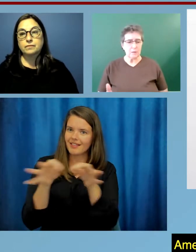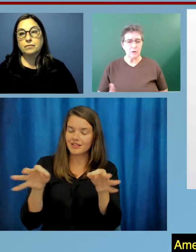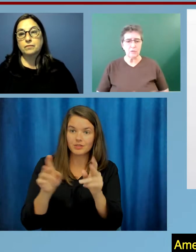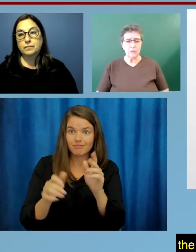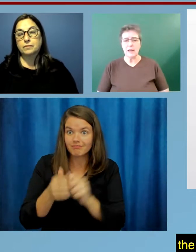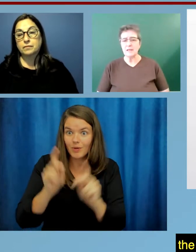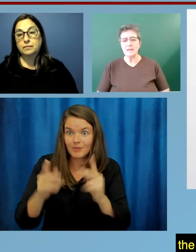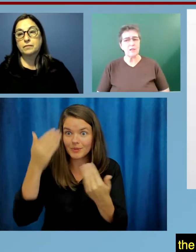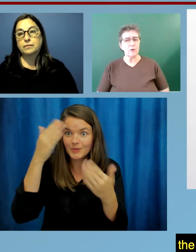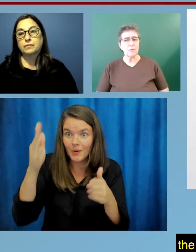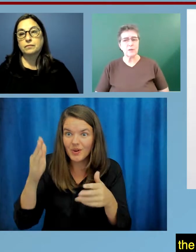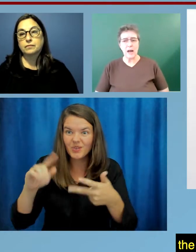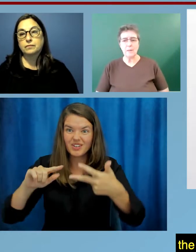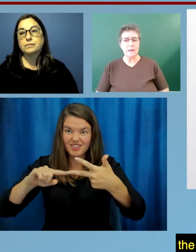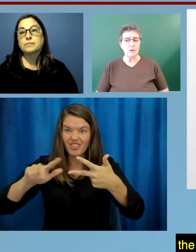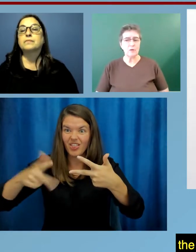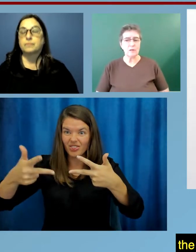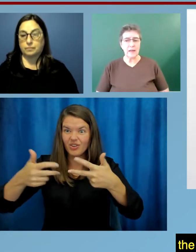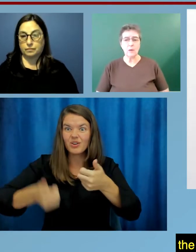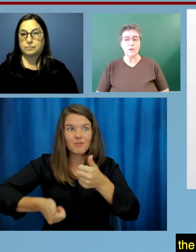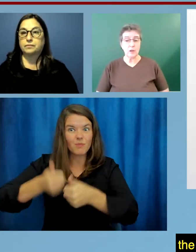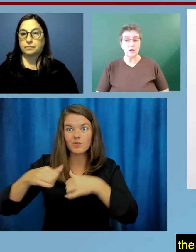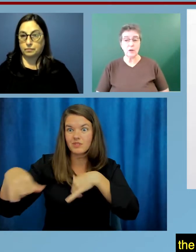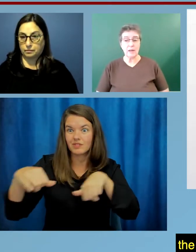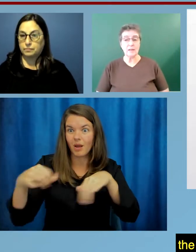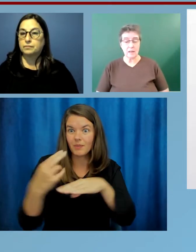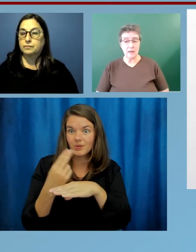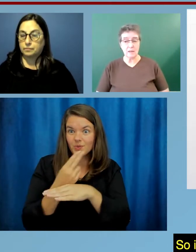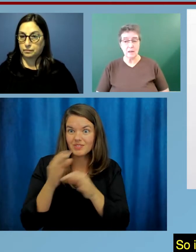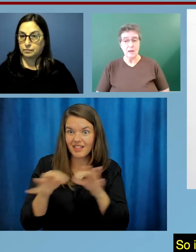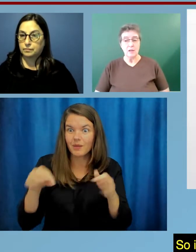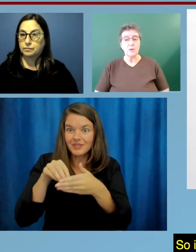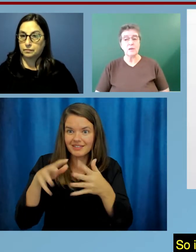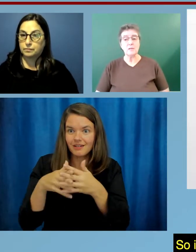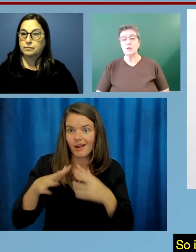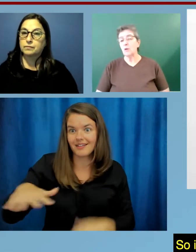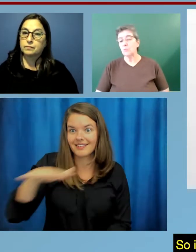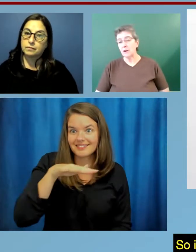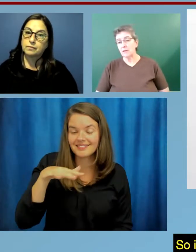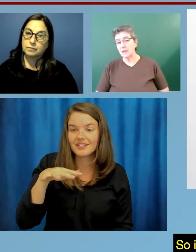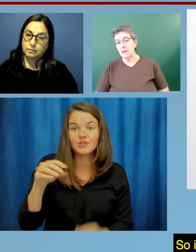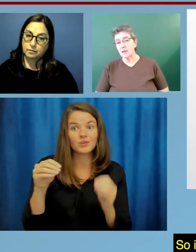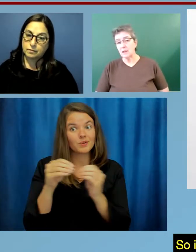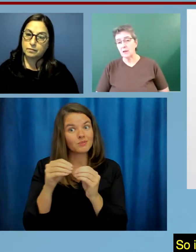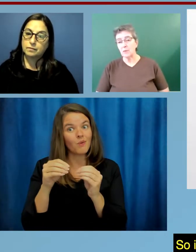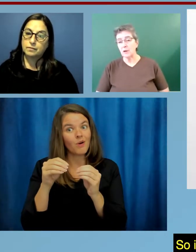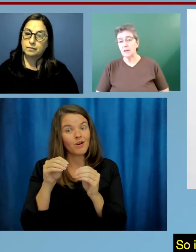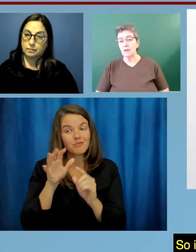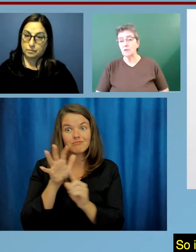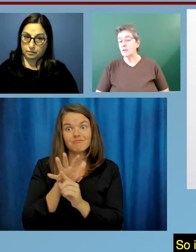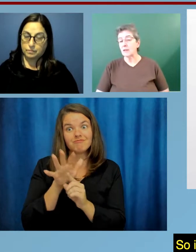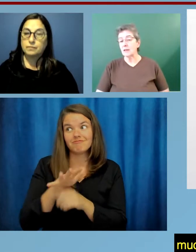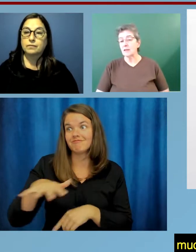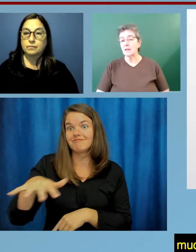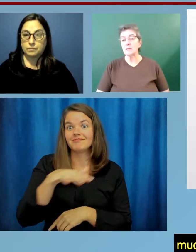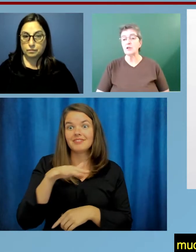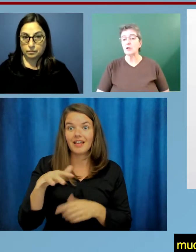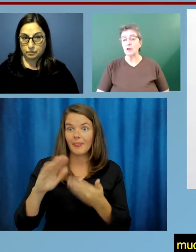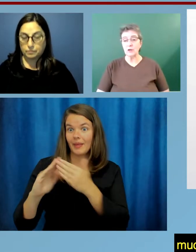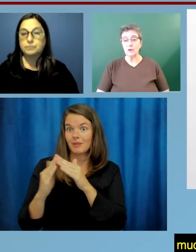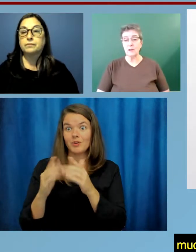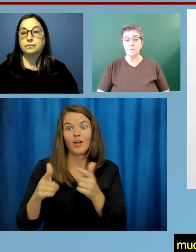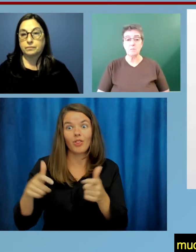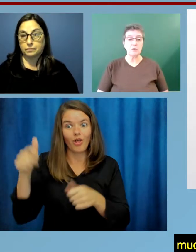most people don't realize, is the third most commonly used language in the United States. So it is much more prevalent, and the community that uses ASL is